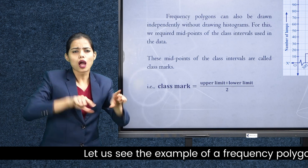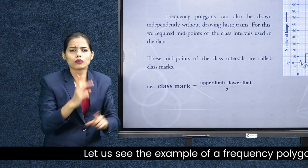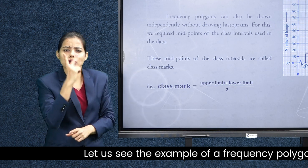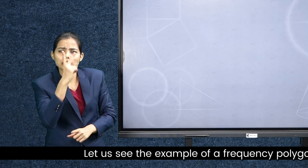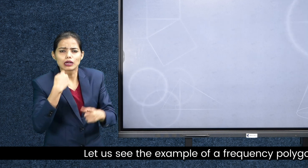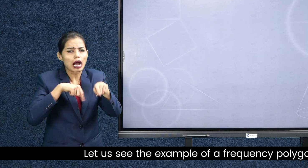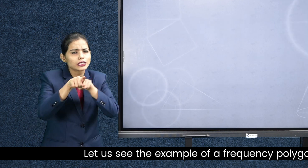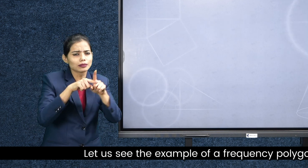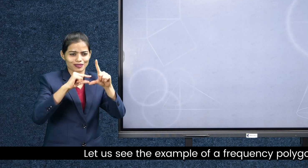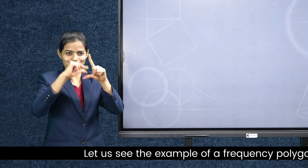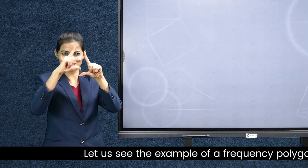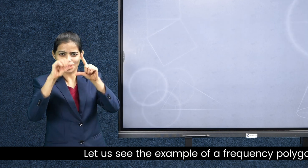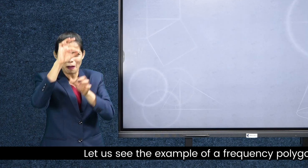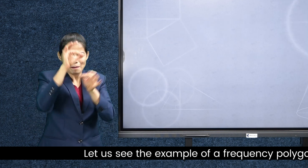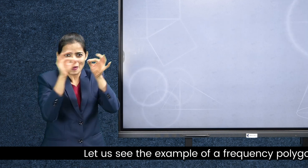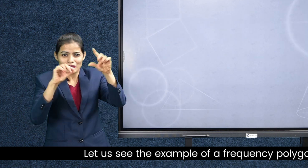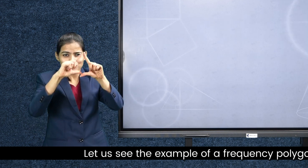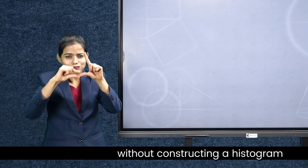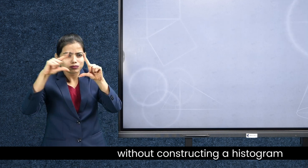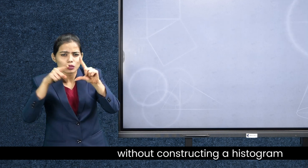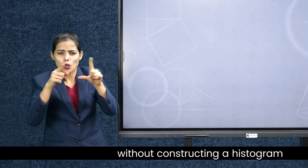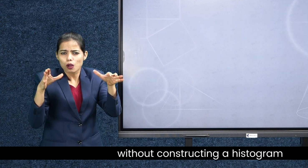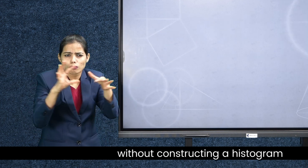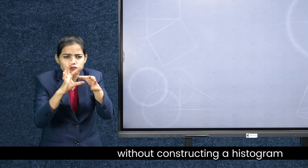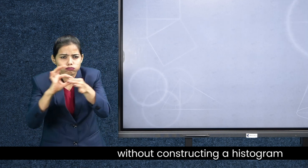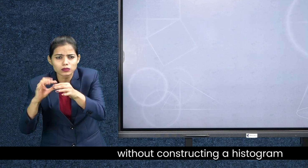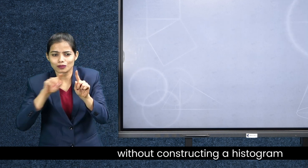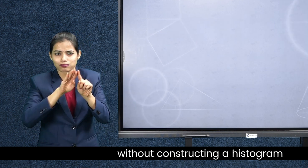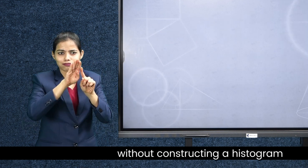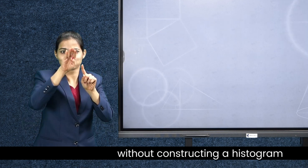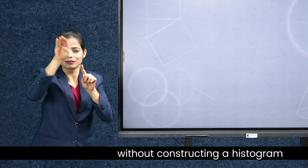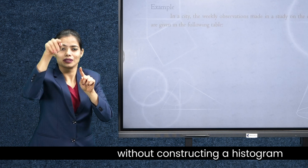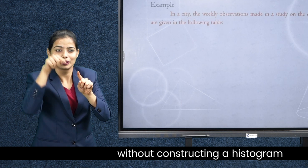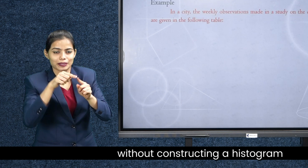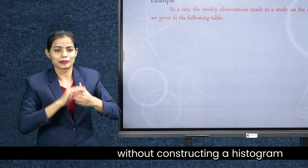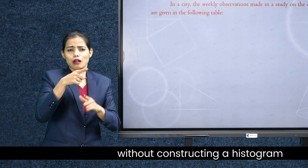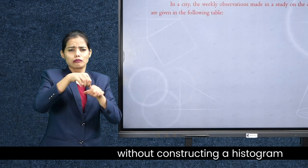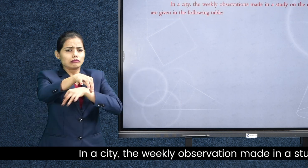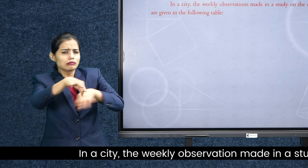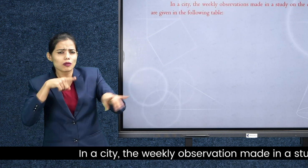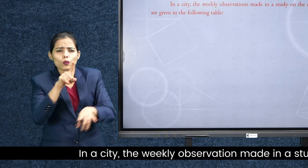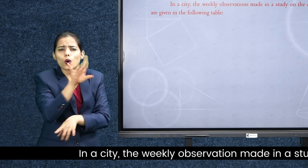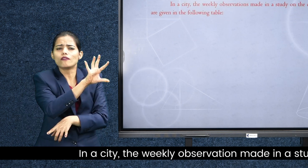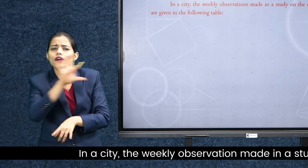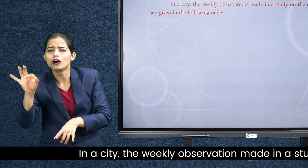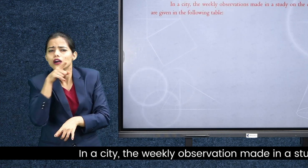Let us see the example of frequency polygon without constructing a histogram. In a city, the